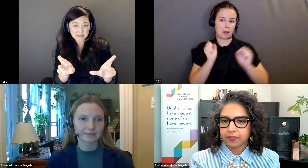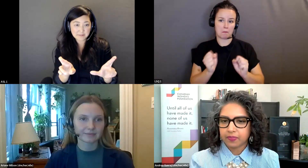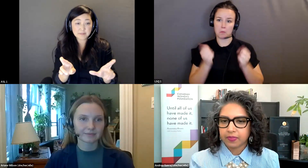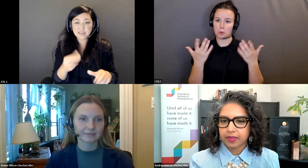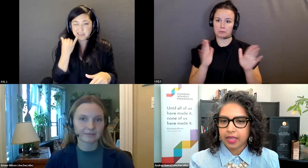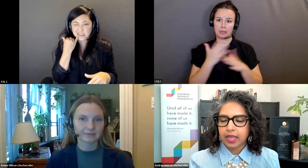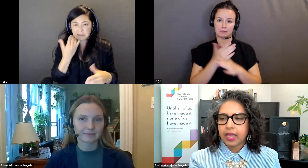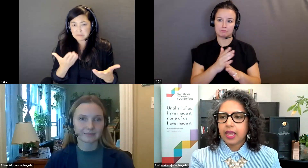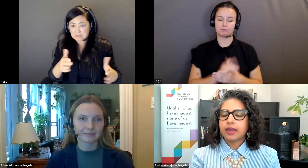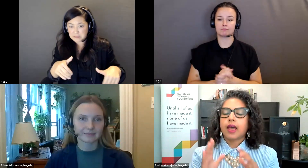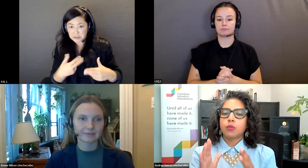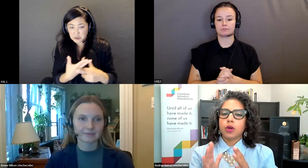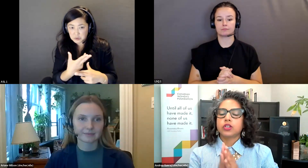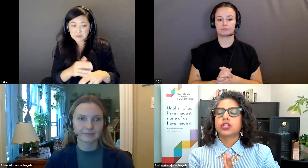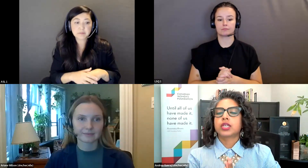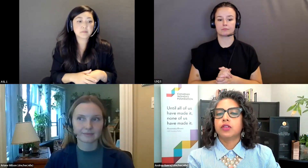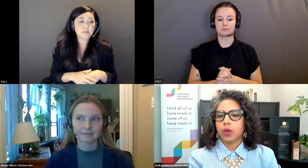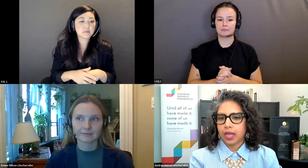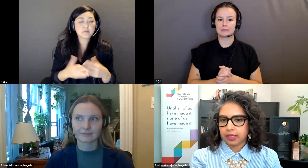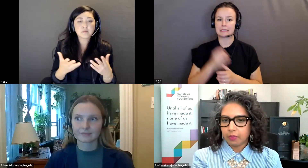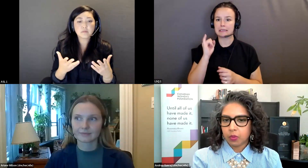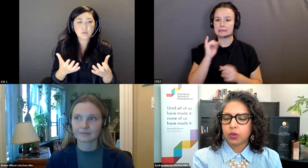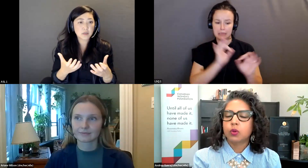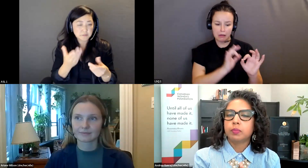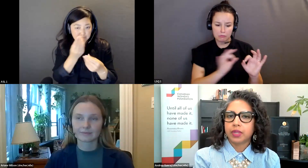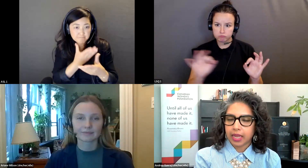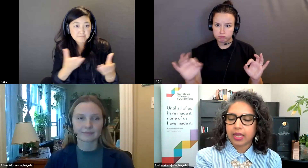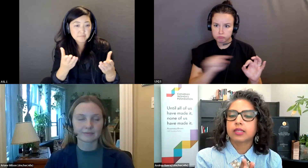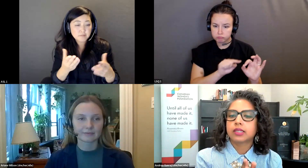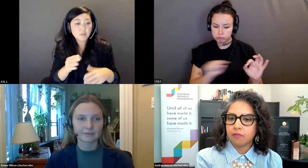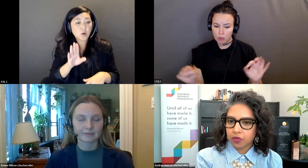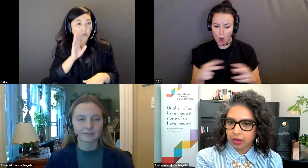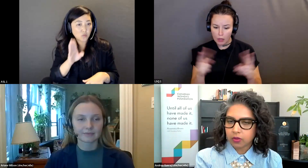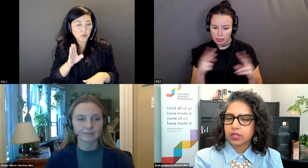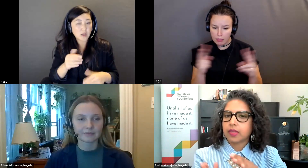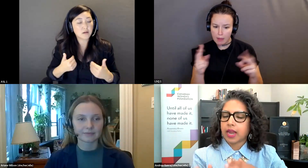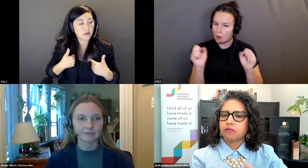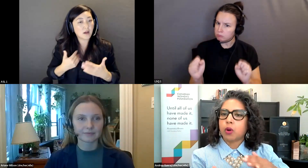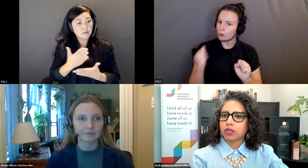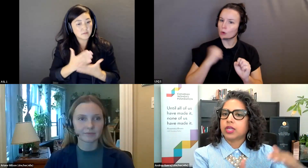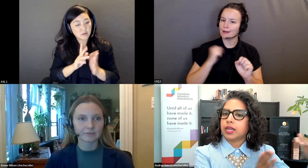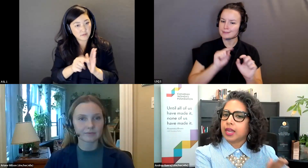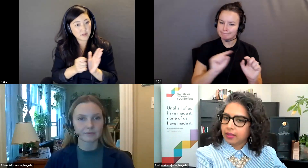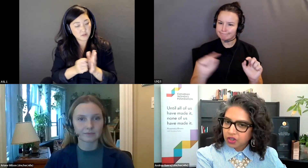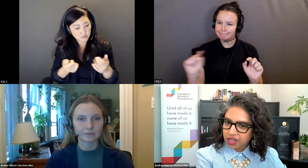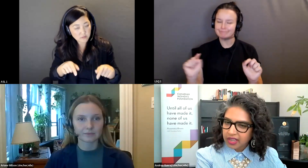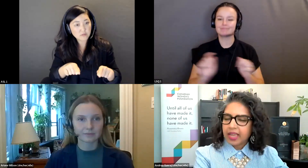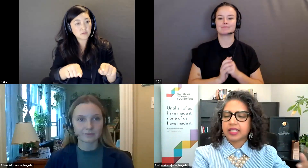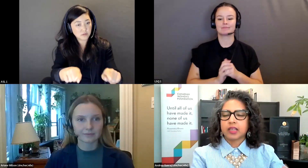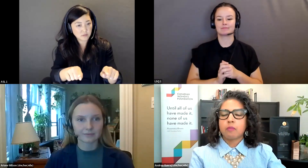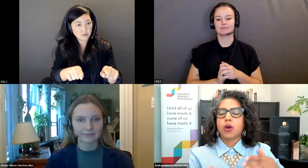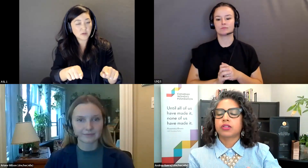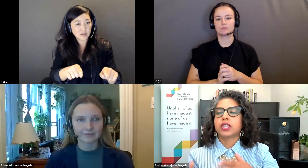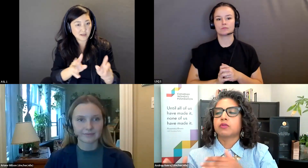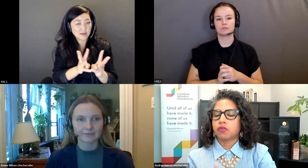them. And I want to just give you a heads up. We will be playing some videos that have parts in English